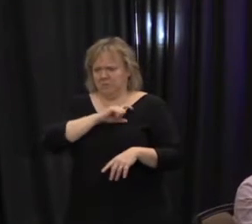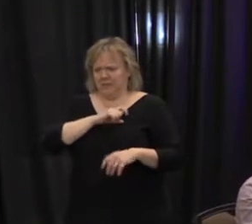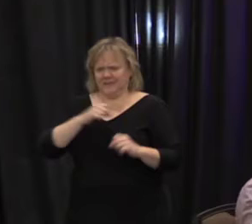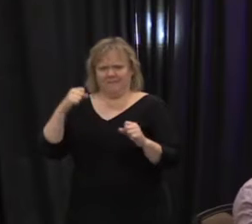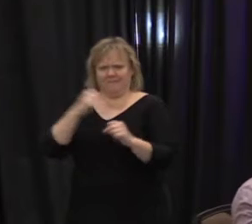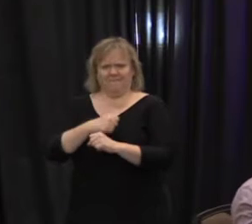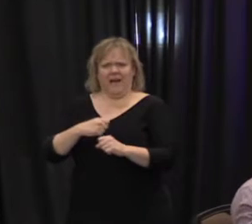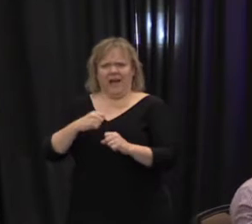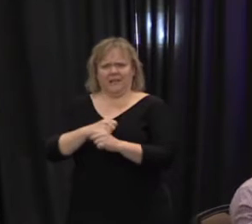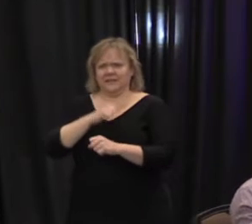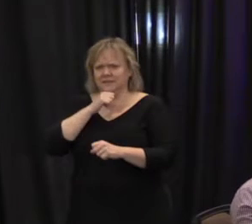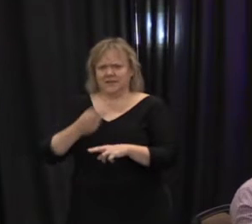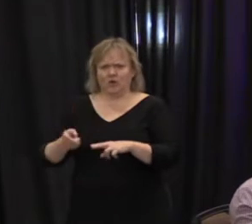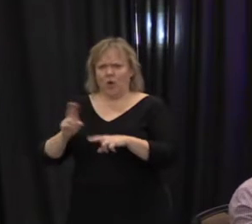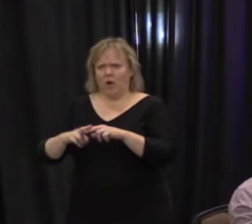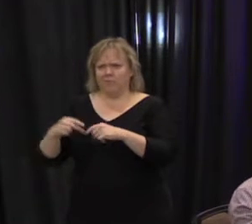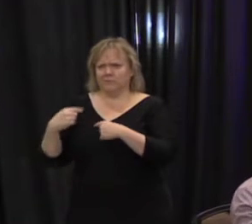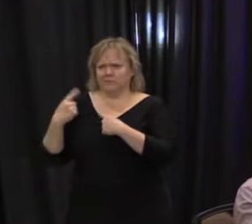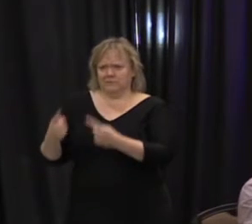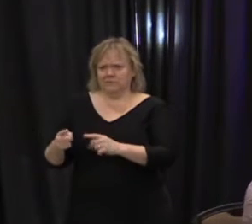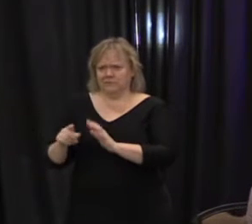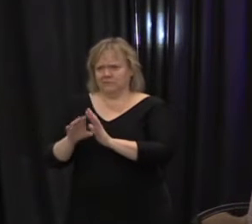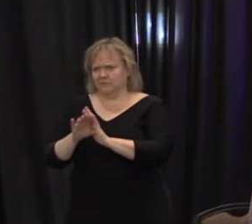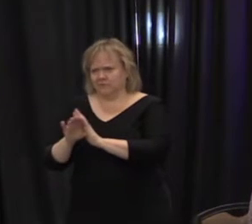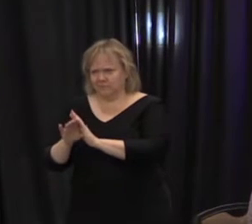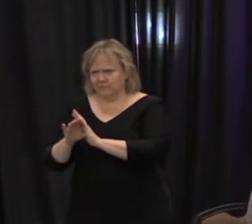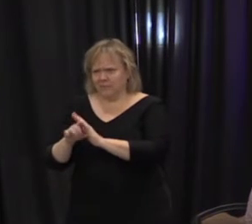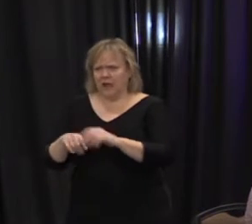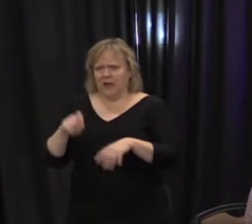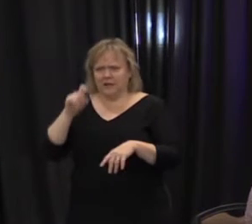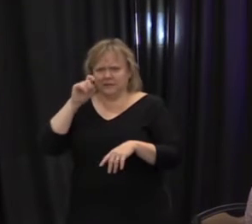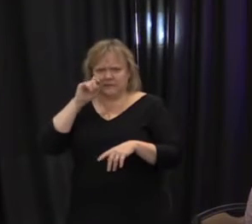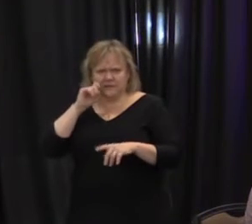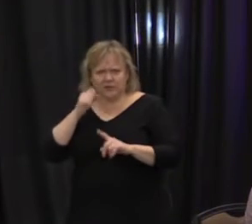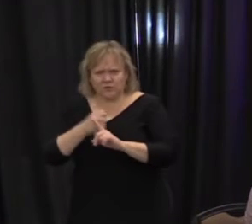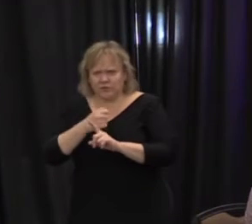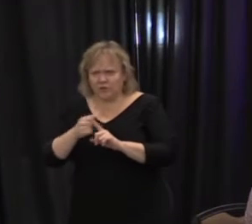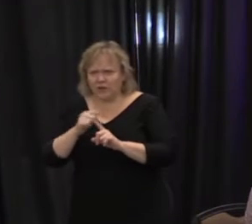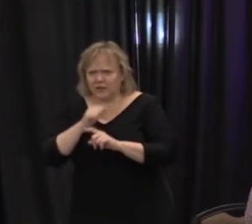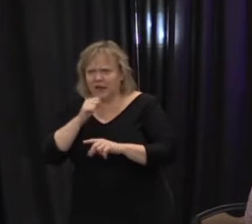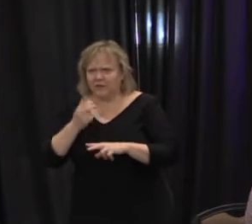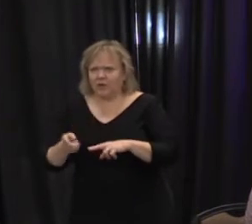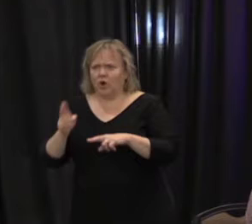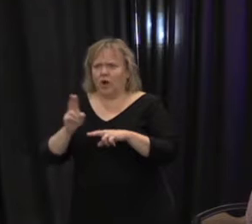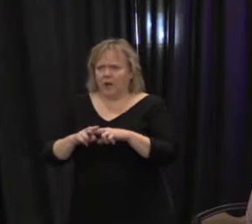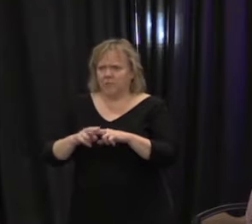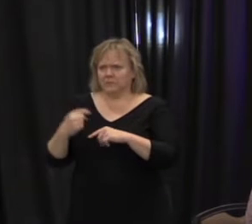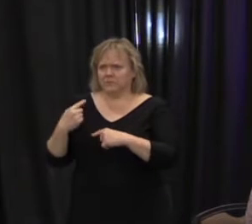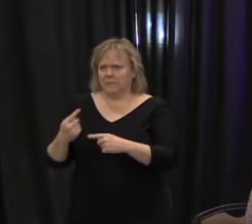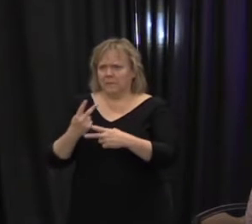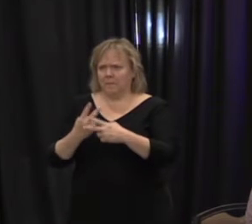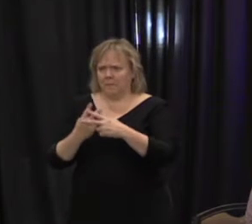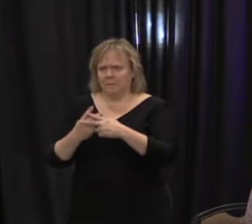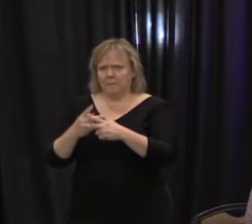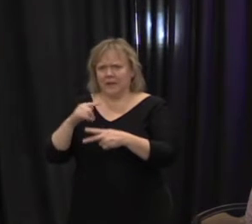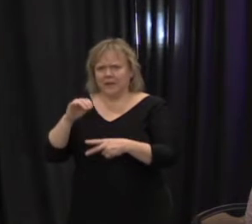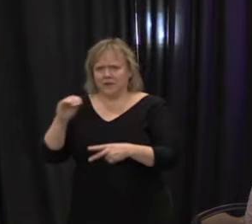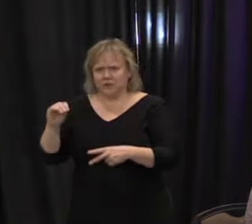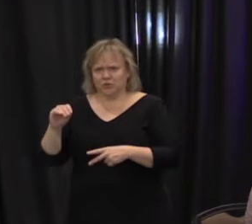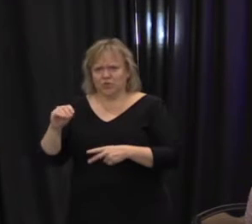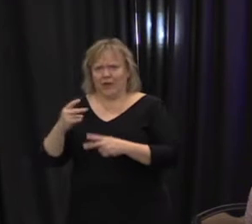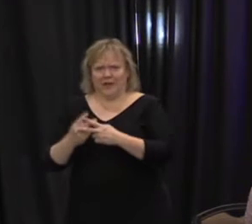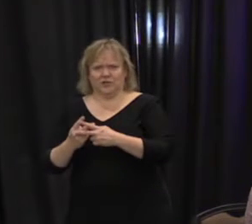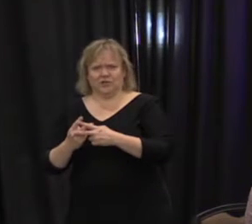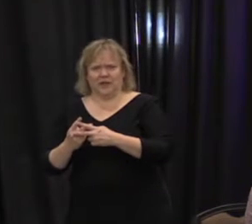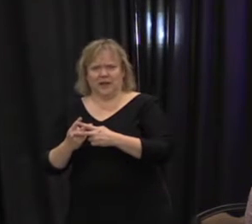since the invention of the cell phone camera, and incidences of sexual assault haven't gone up since the creation of the Me Too hashtag. And as hard as it is,